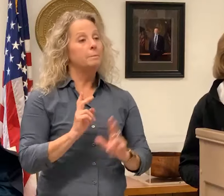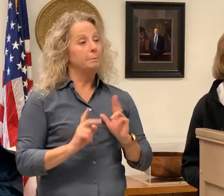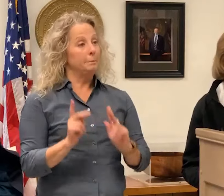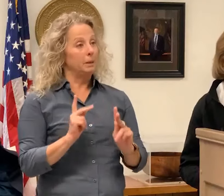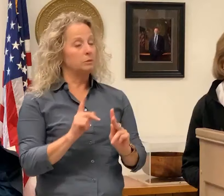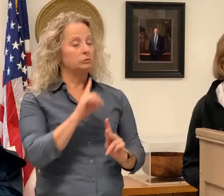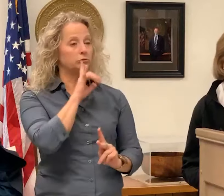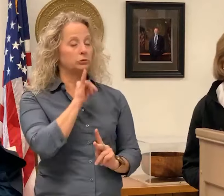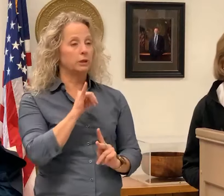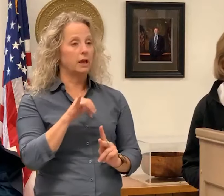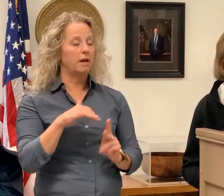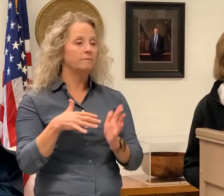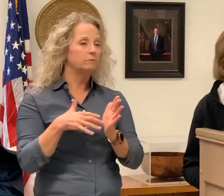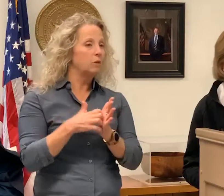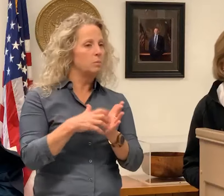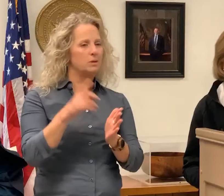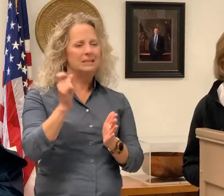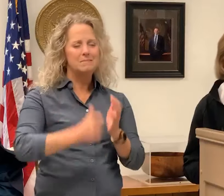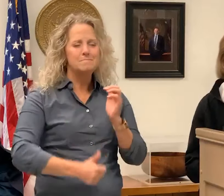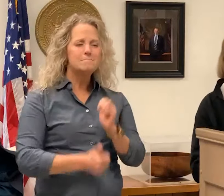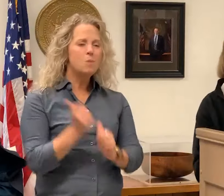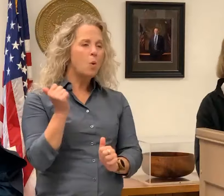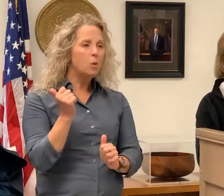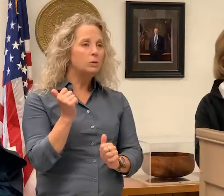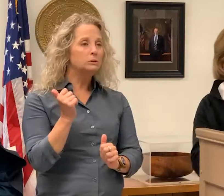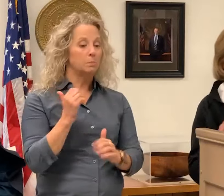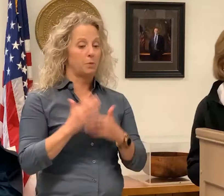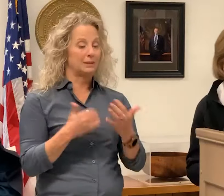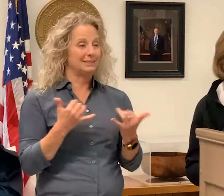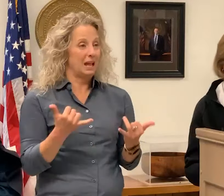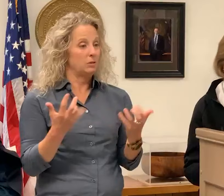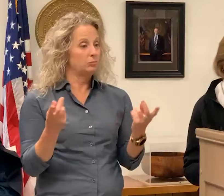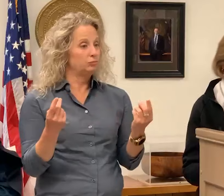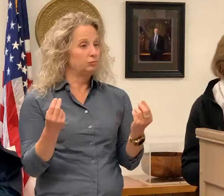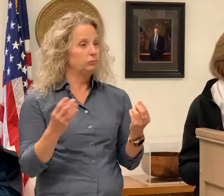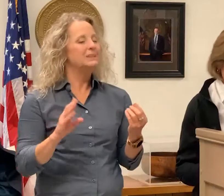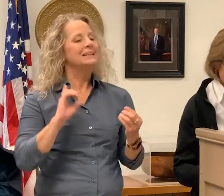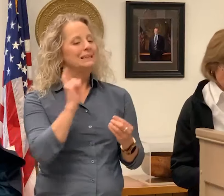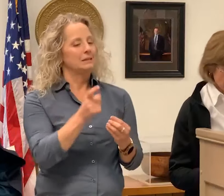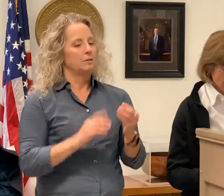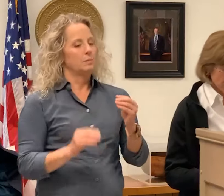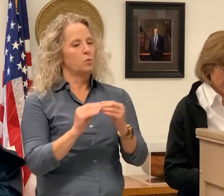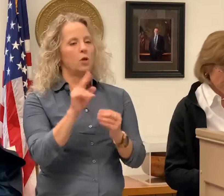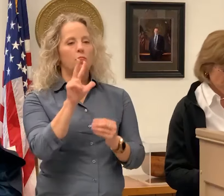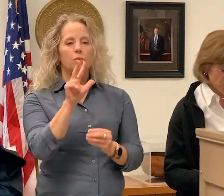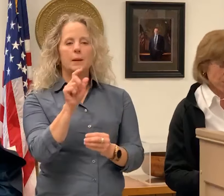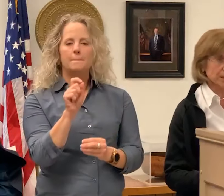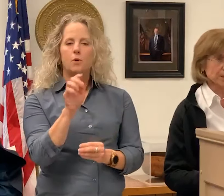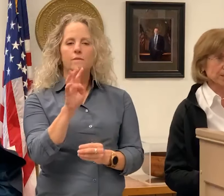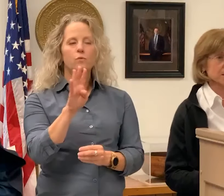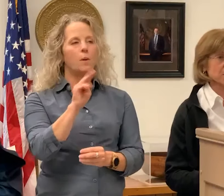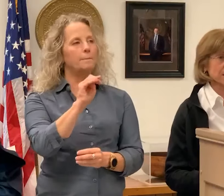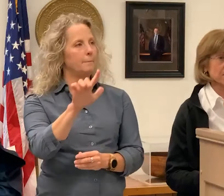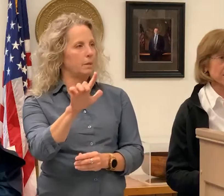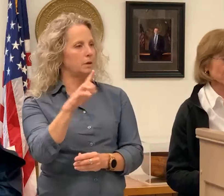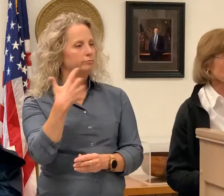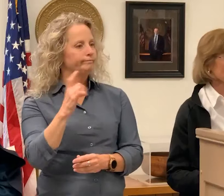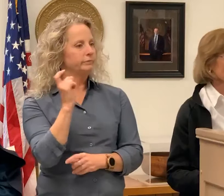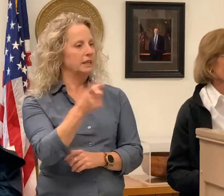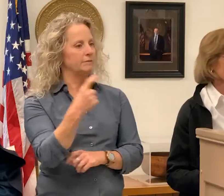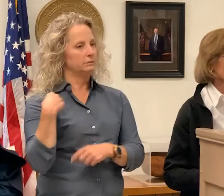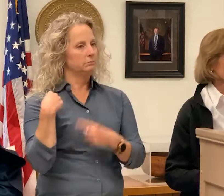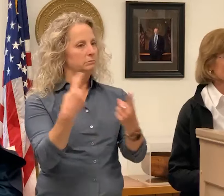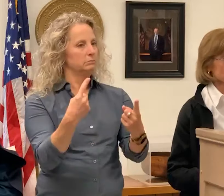people that are truly vulnerable and need it the most, we're in the process of giving another round. $3.4 million has been given